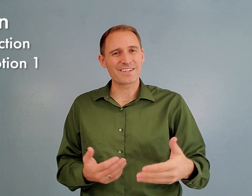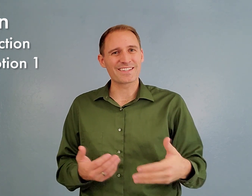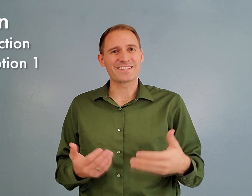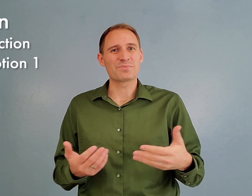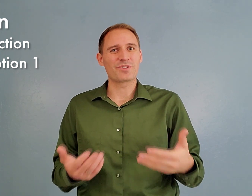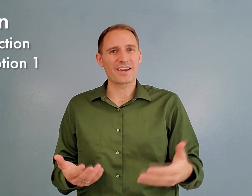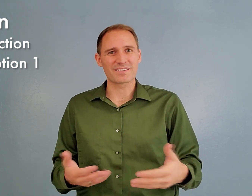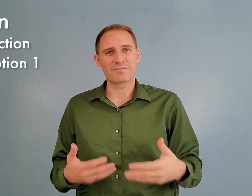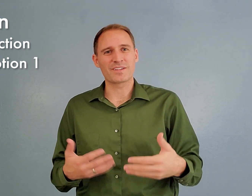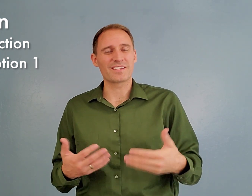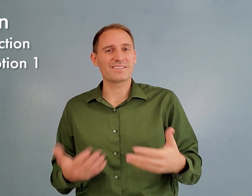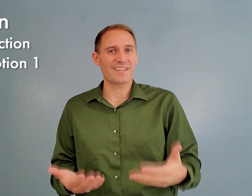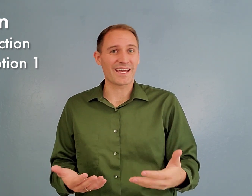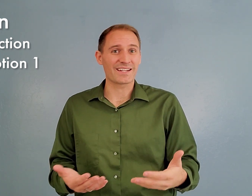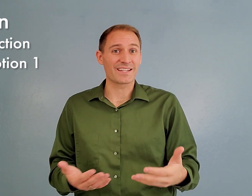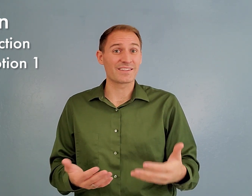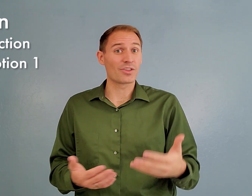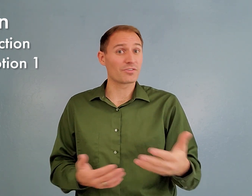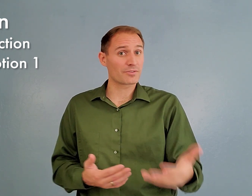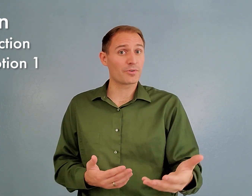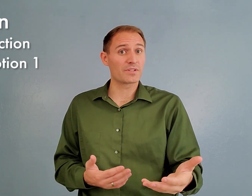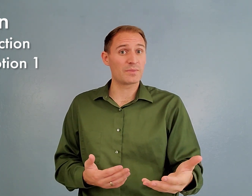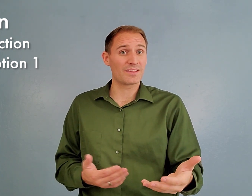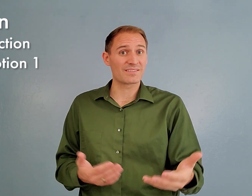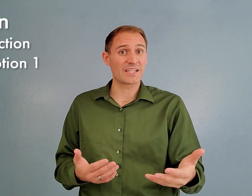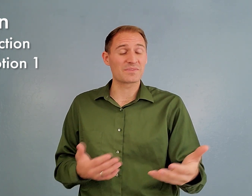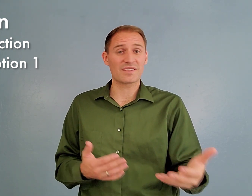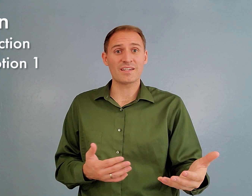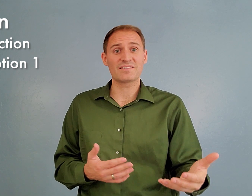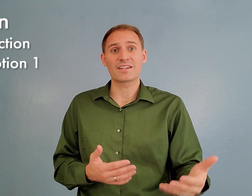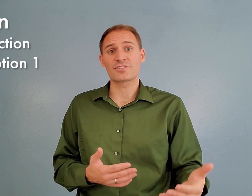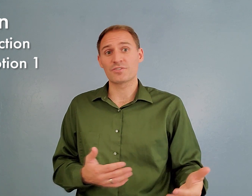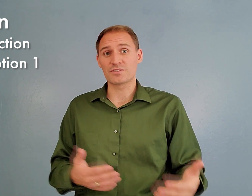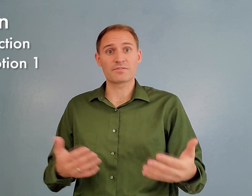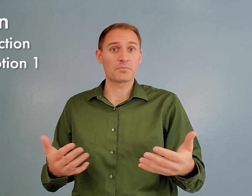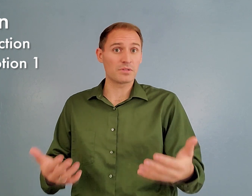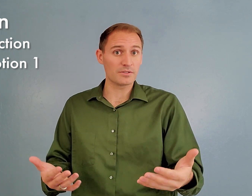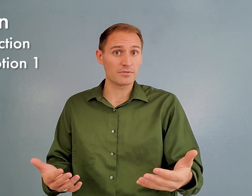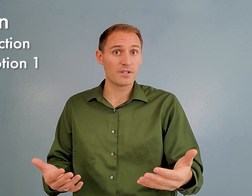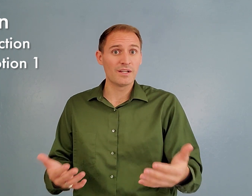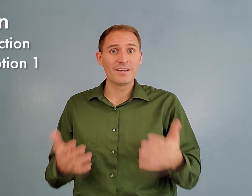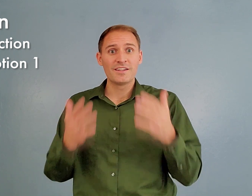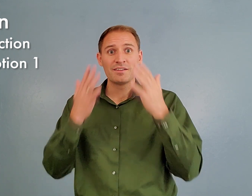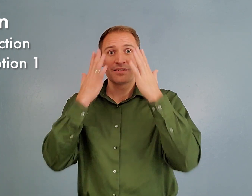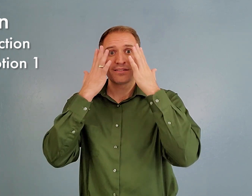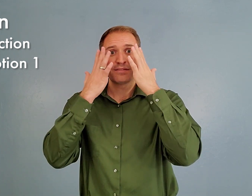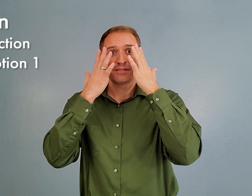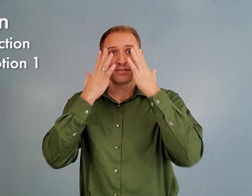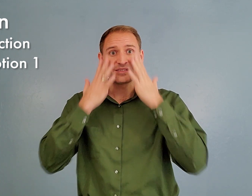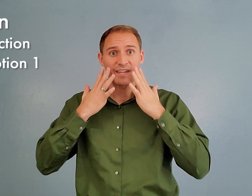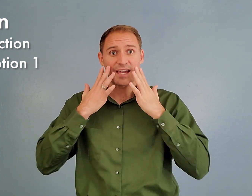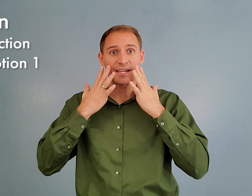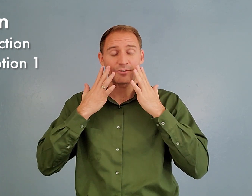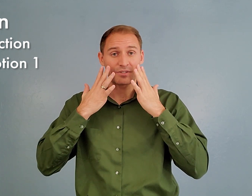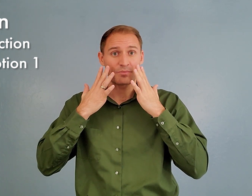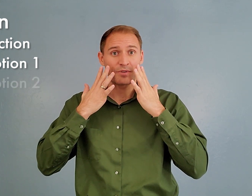feeling depressed. I'm feeling sad. And those are going to be the same signs that I showed you for blue. Sad or